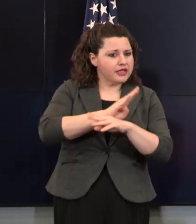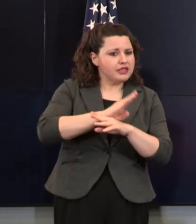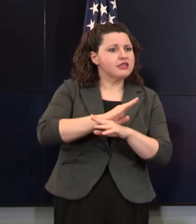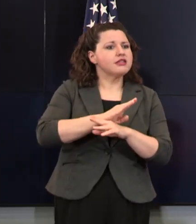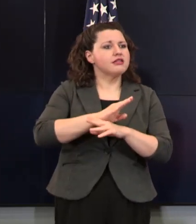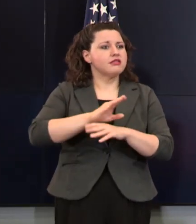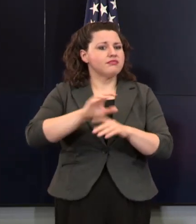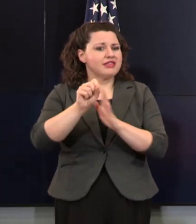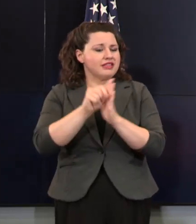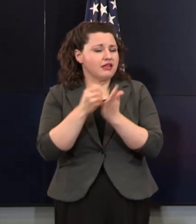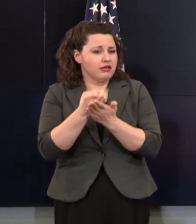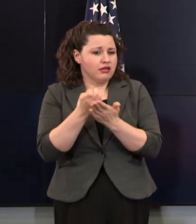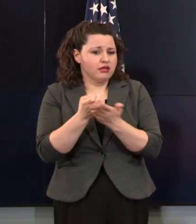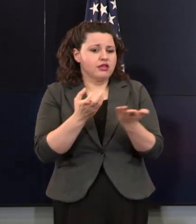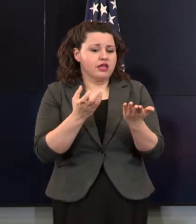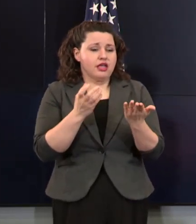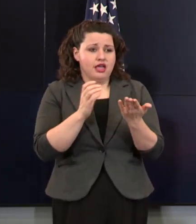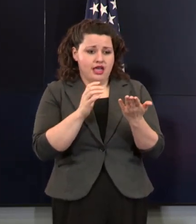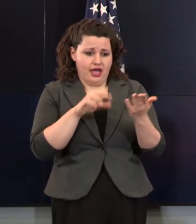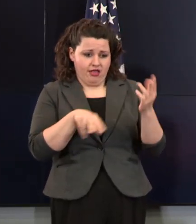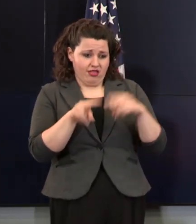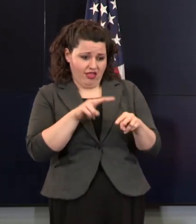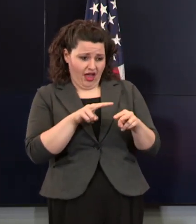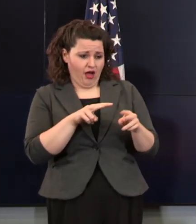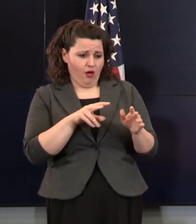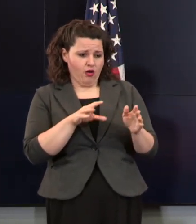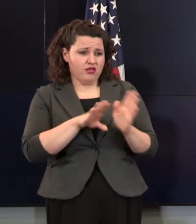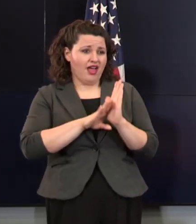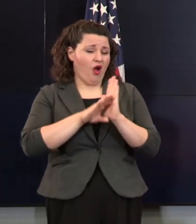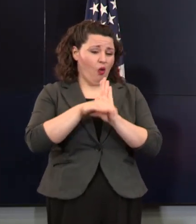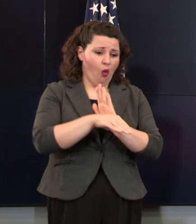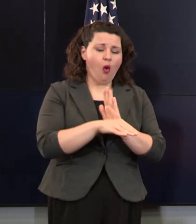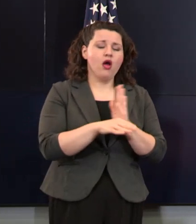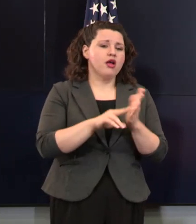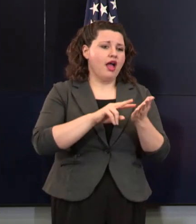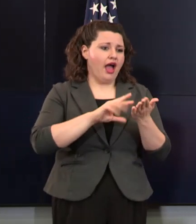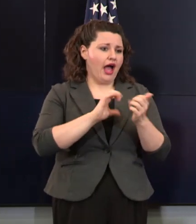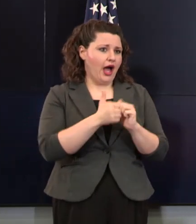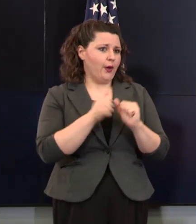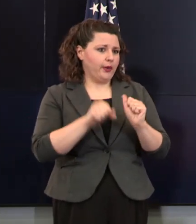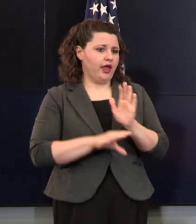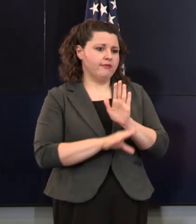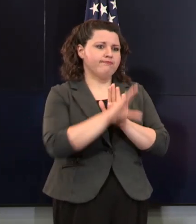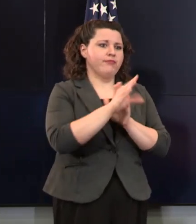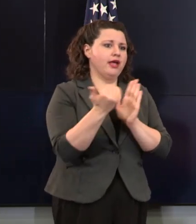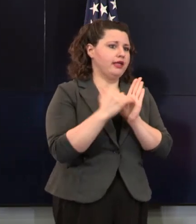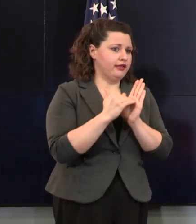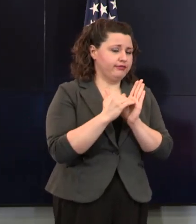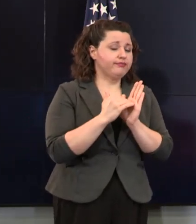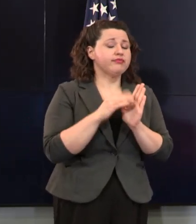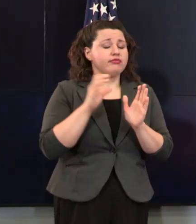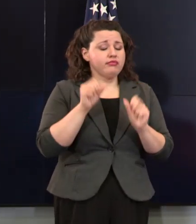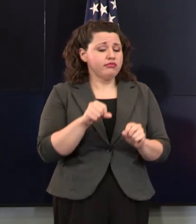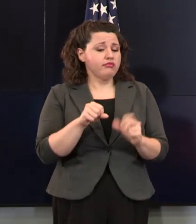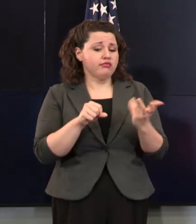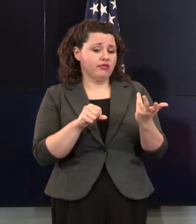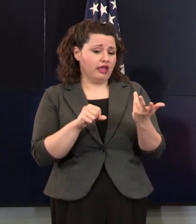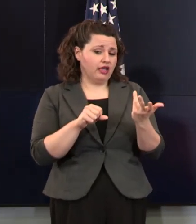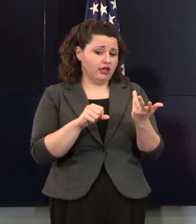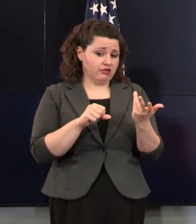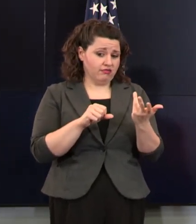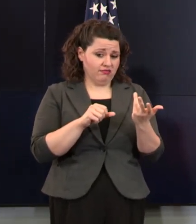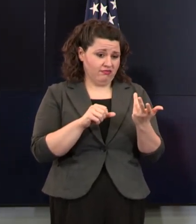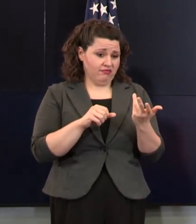economy, looking at how we react to that, to come back even better and stronger, and maybe redefine some of the ways in which we